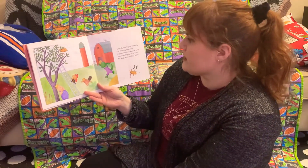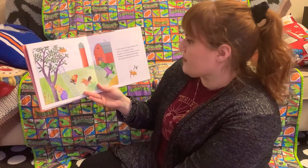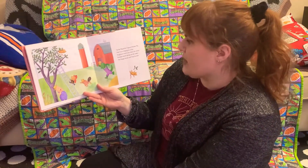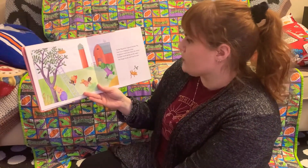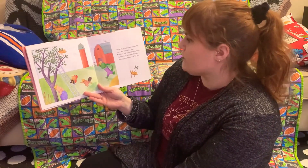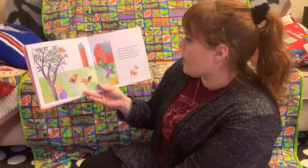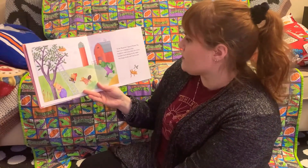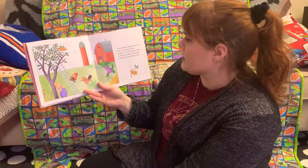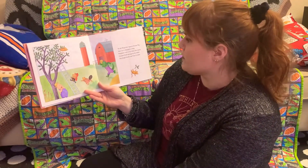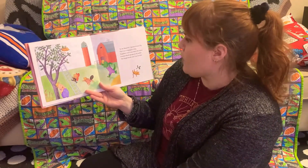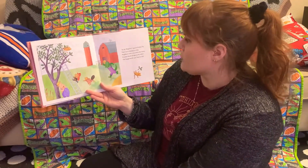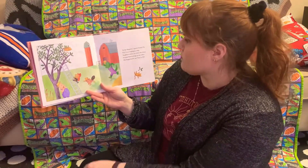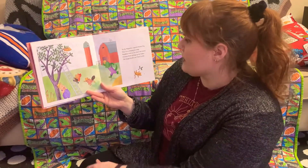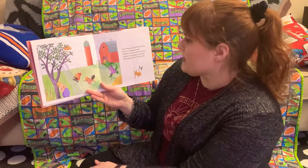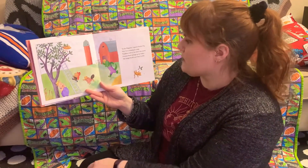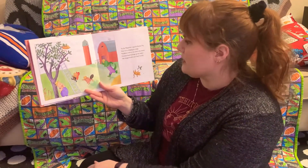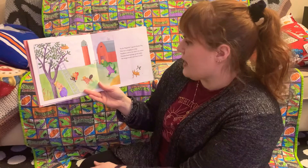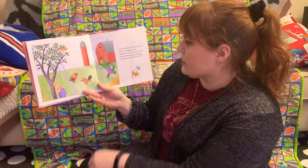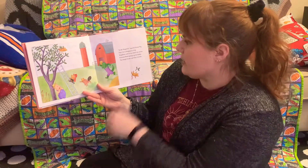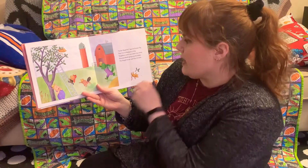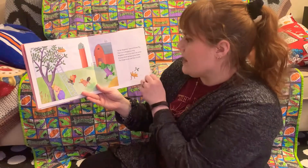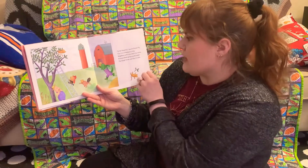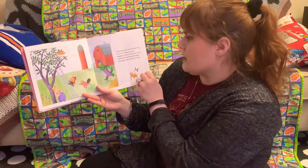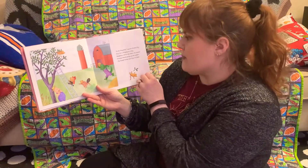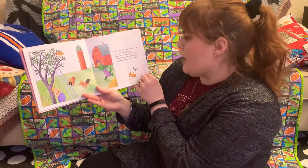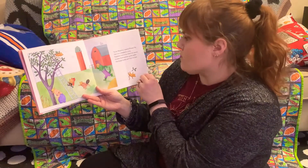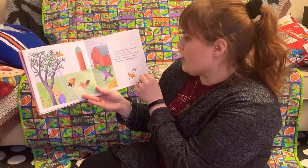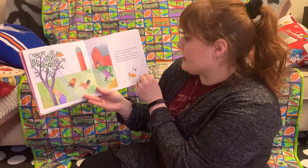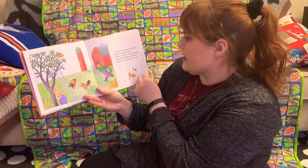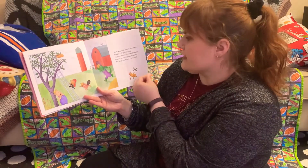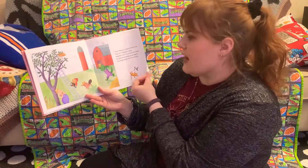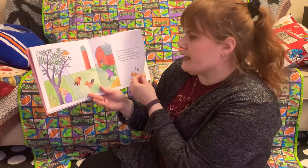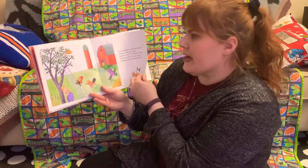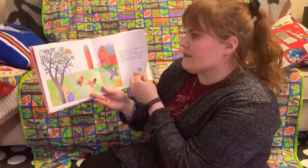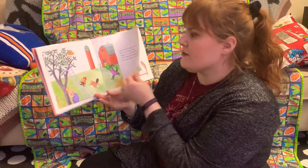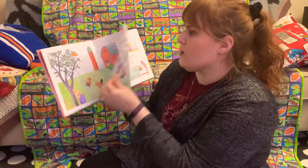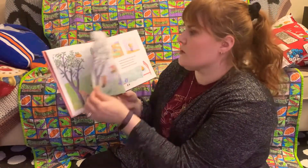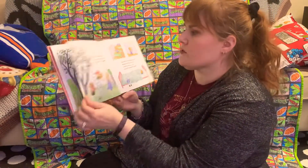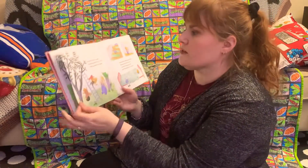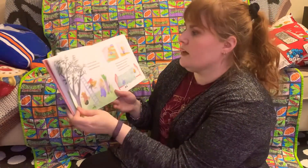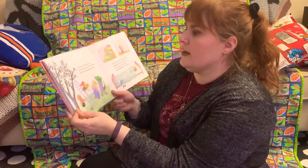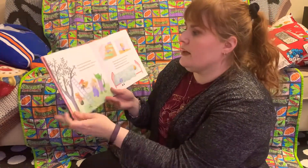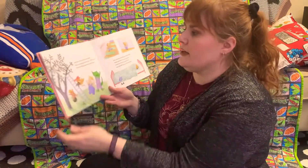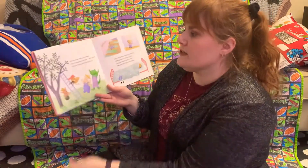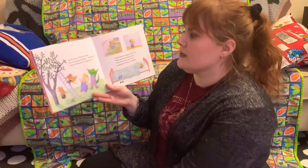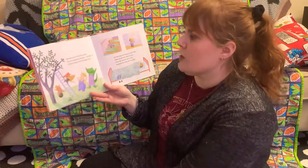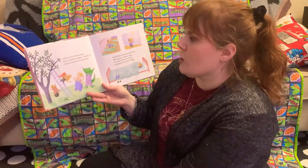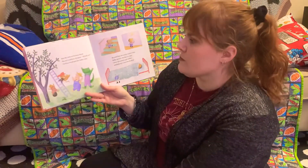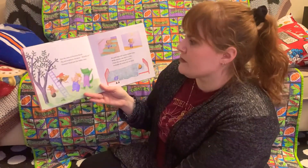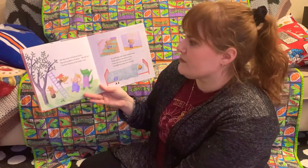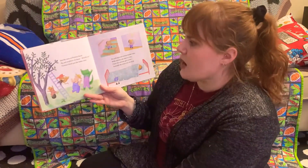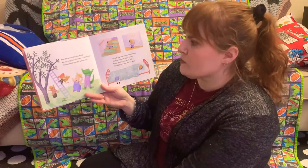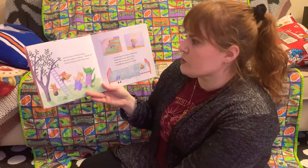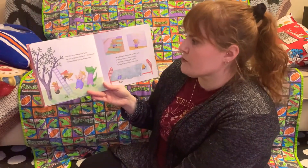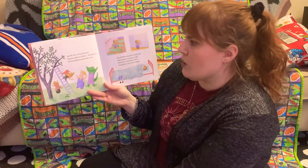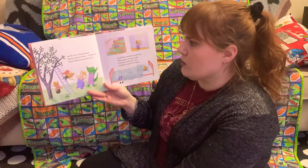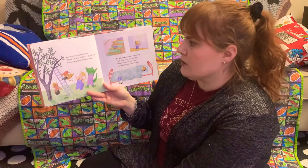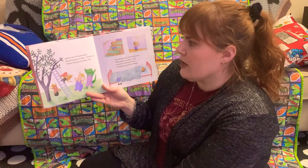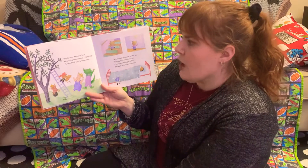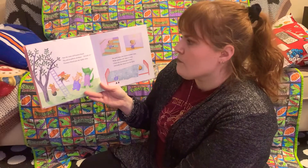matter. Fireman Small springs up the ladder. The bell breaks and Tiny Cat falls into the arms of Fireman Small. Pig